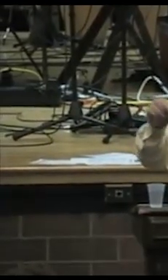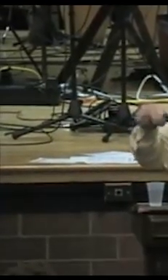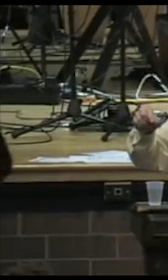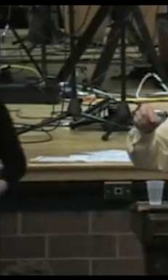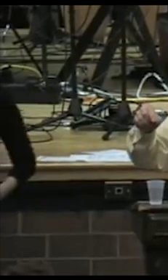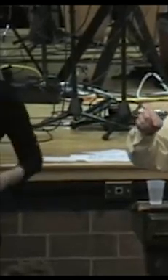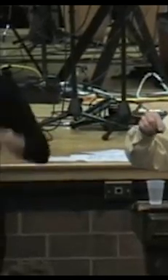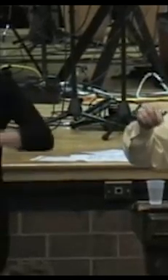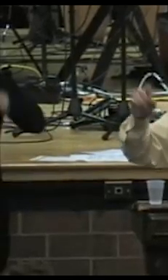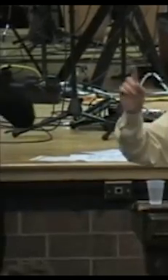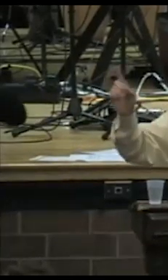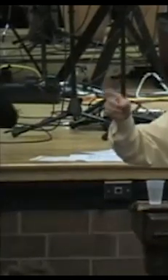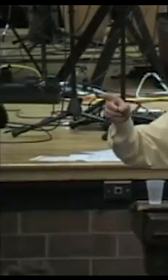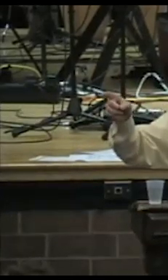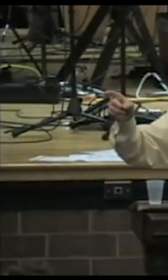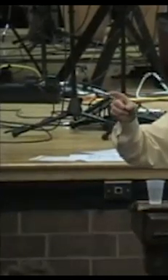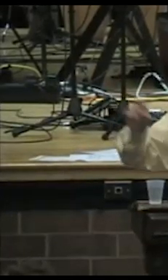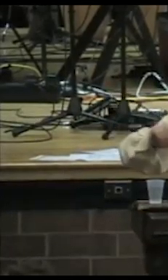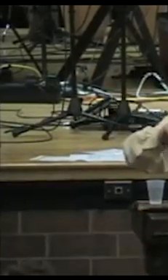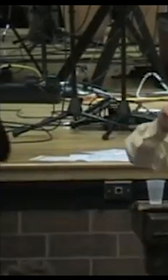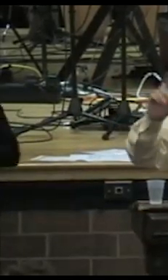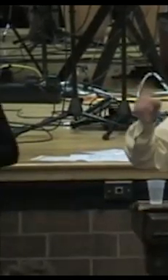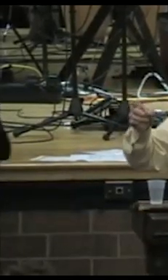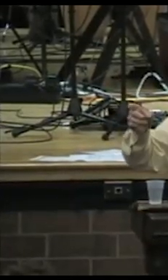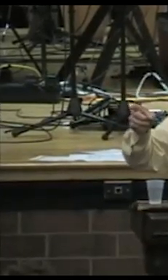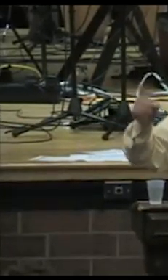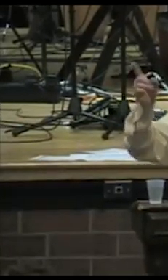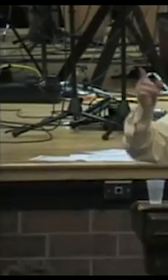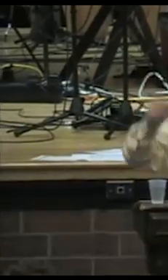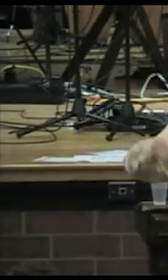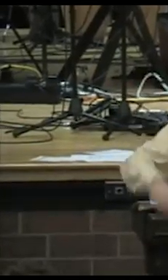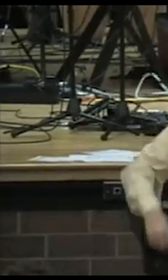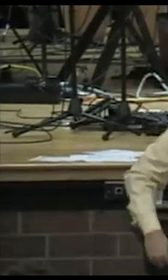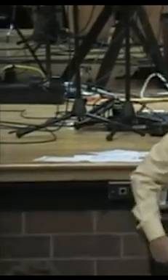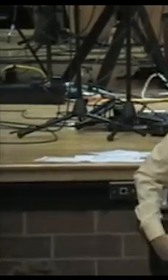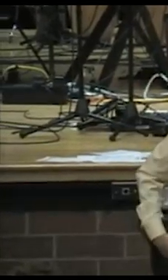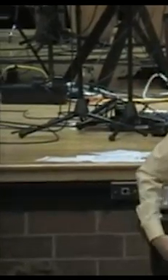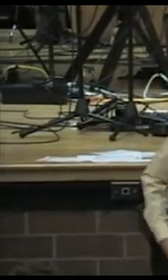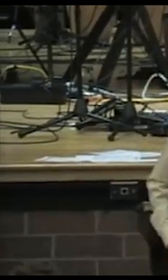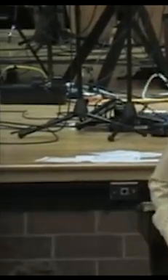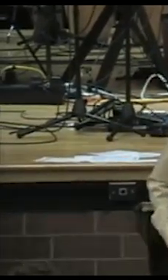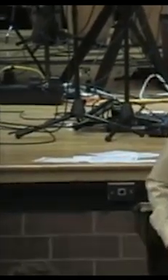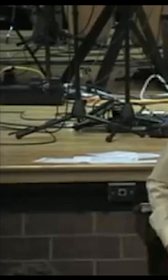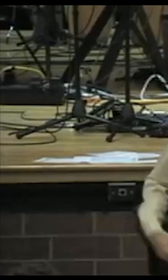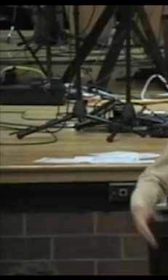two become one and it's just the him or it's just the her, that's slavery.